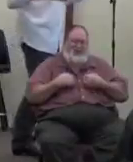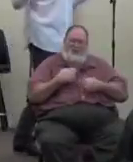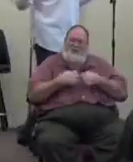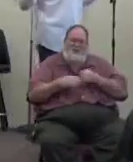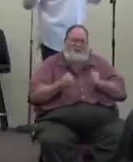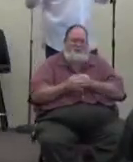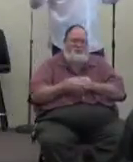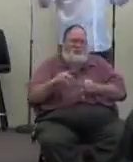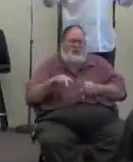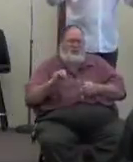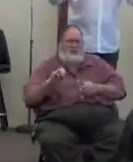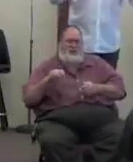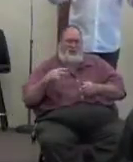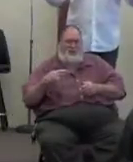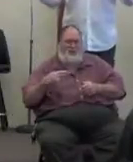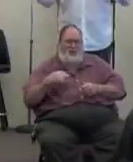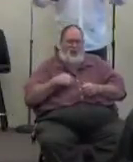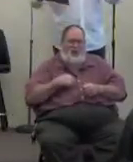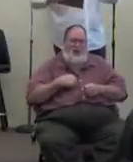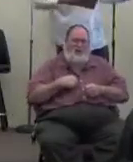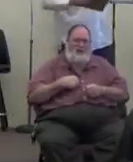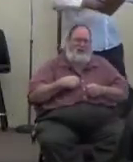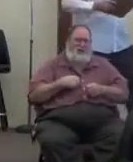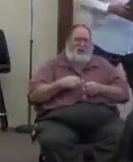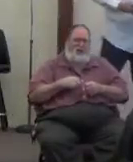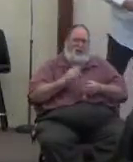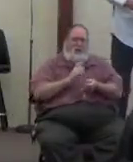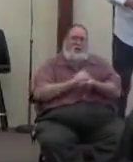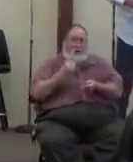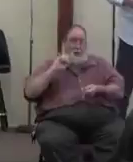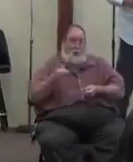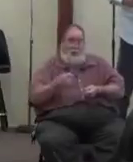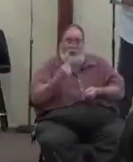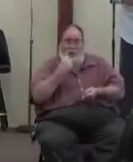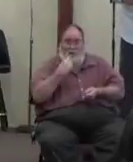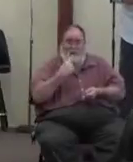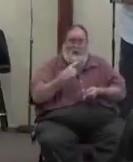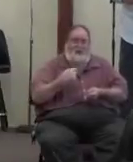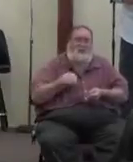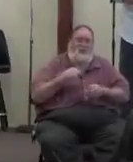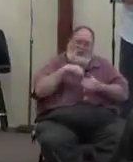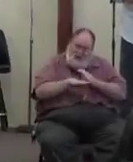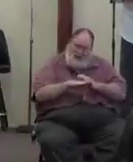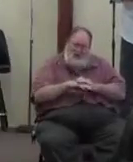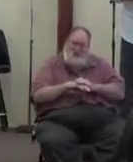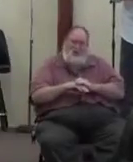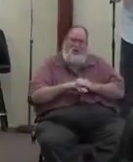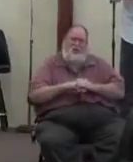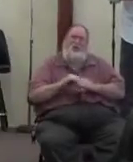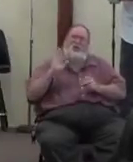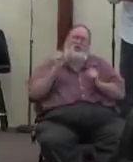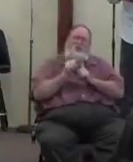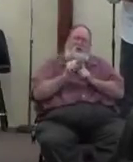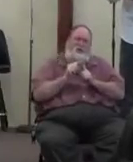all kinds of other things in our society today, we can go in this word and read instruction